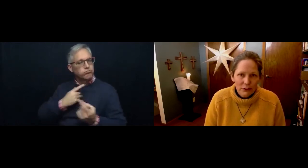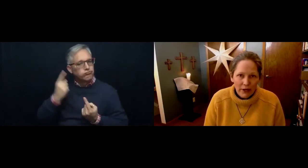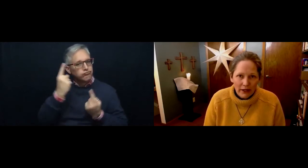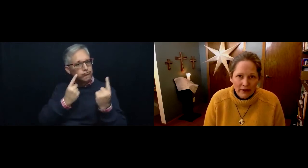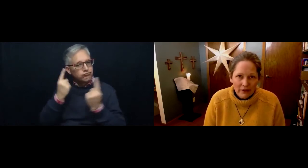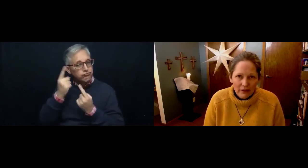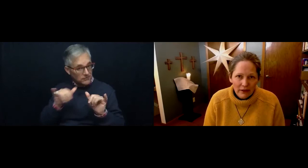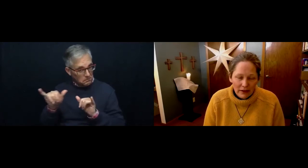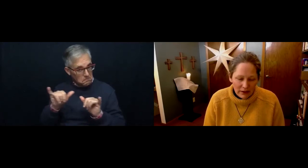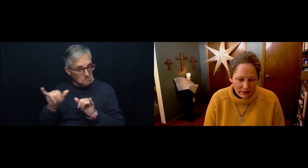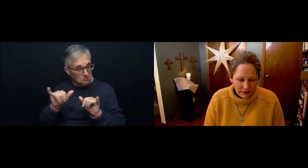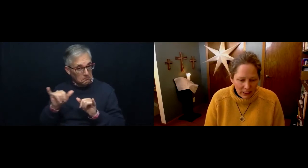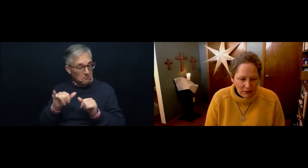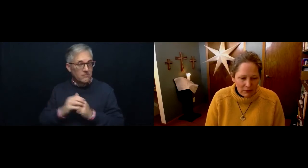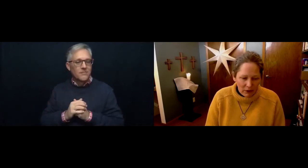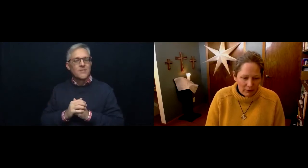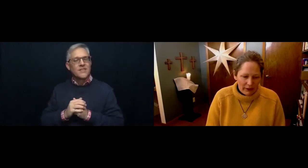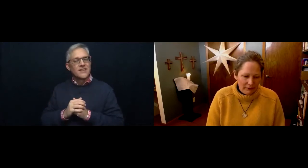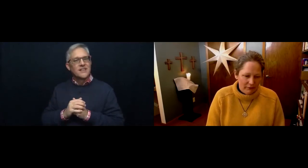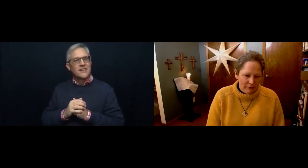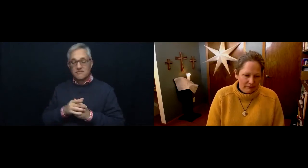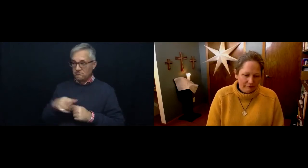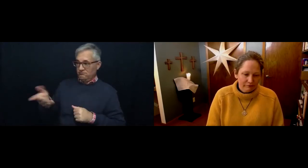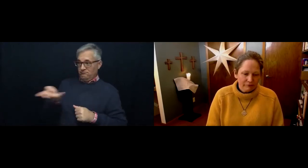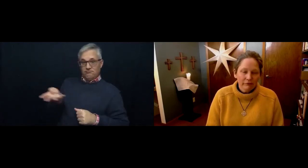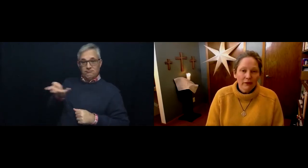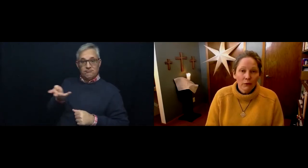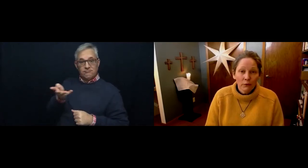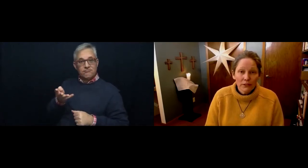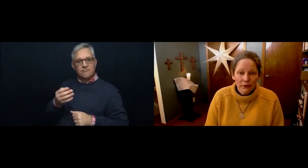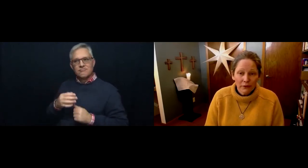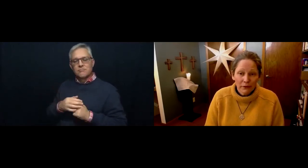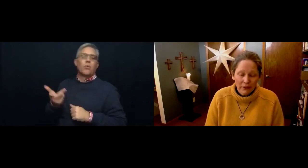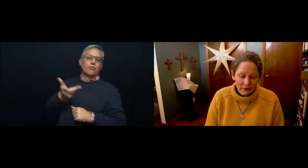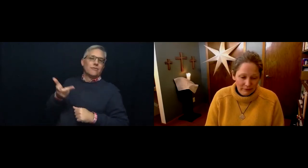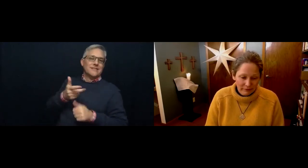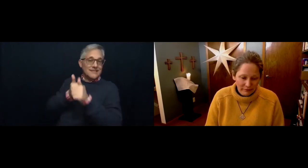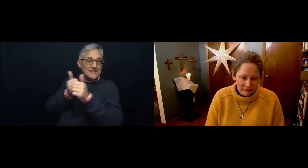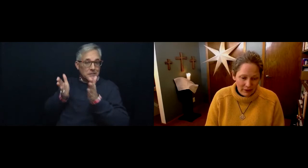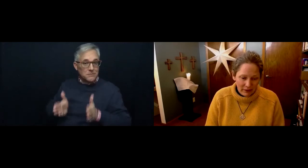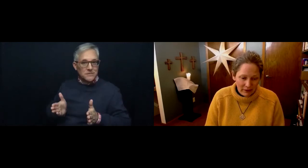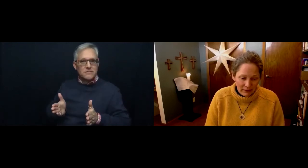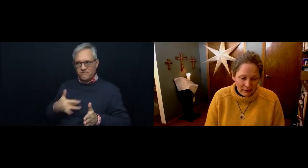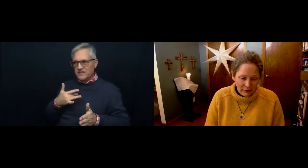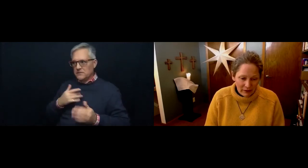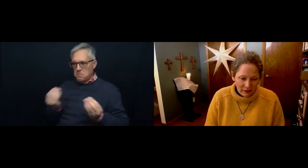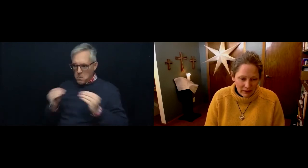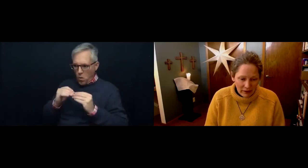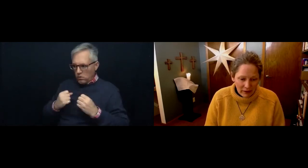The strength to keep going was renewed.